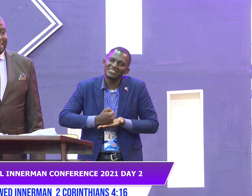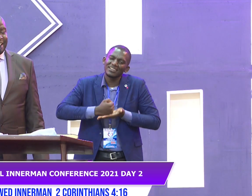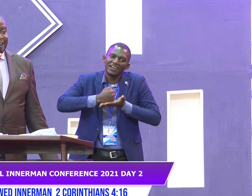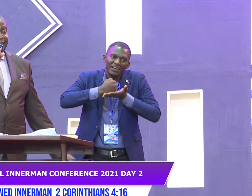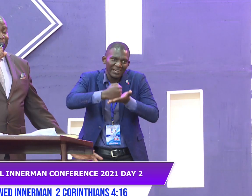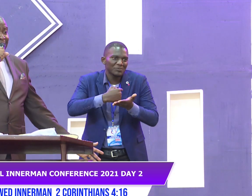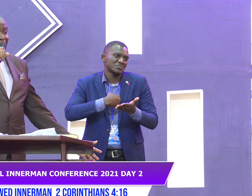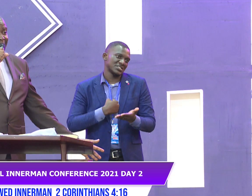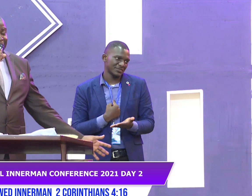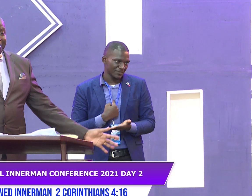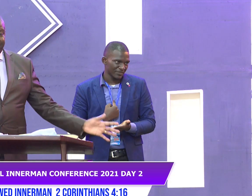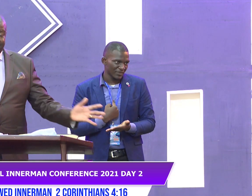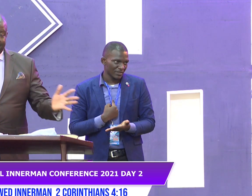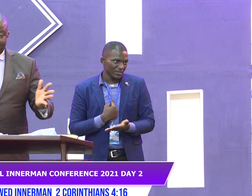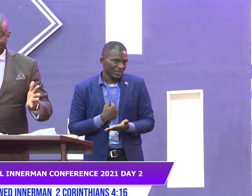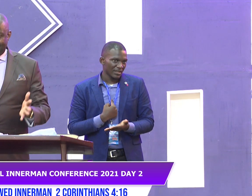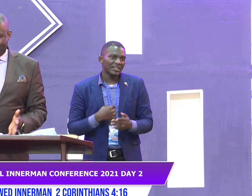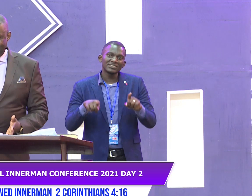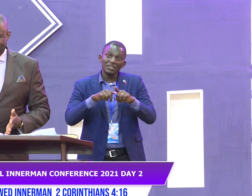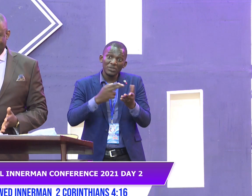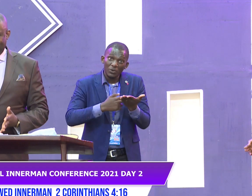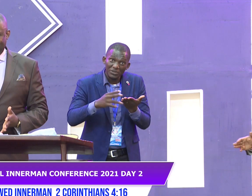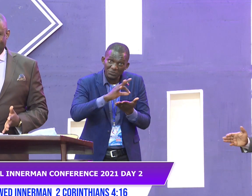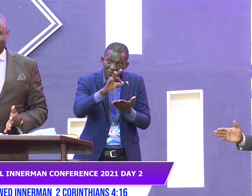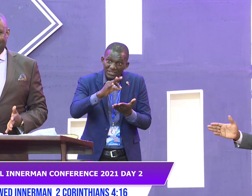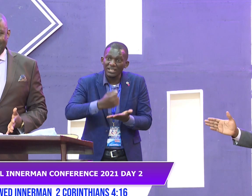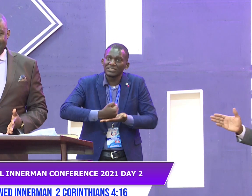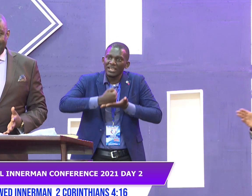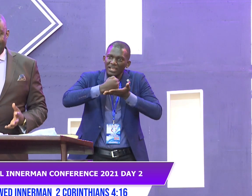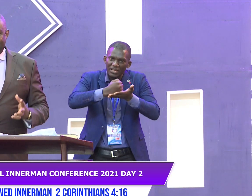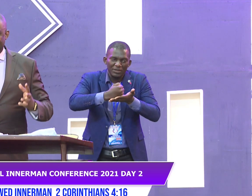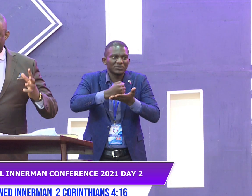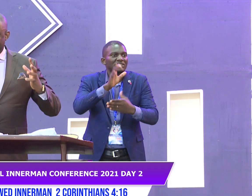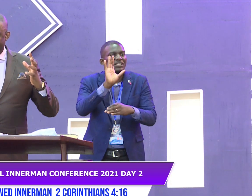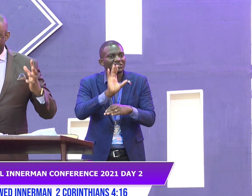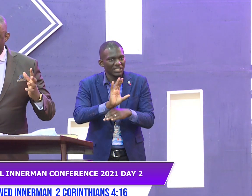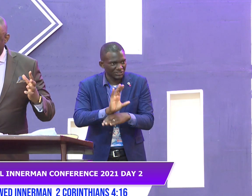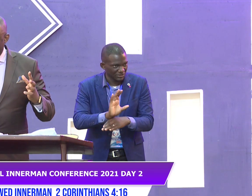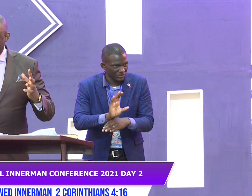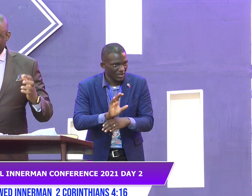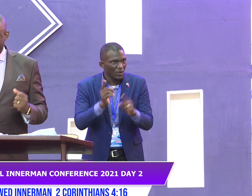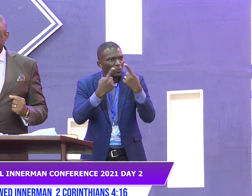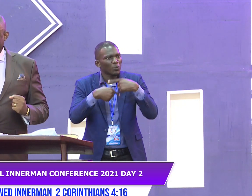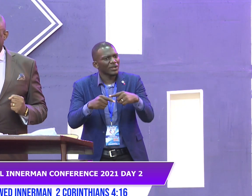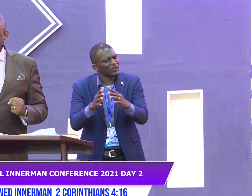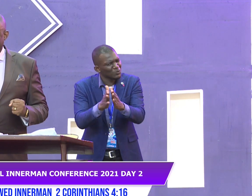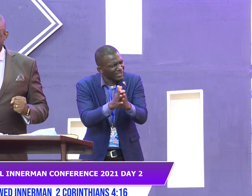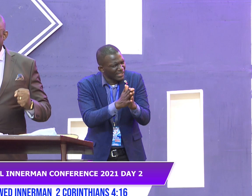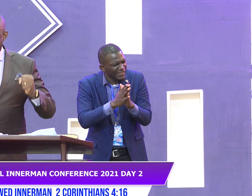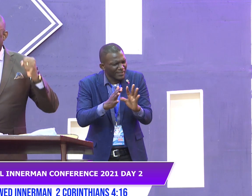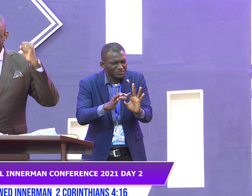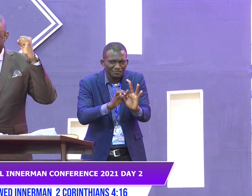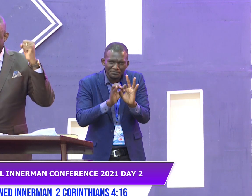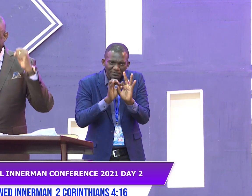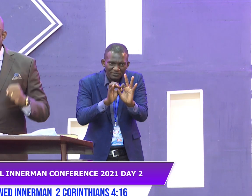help me. And he has been there to help us as a church. We are still